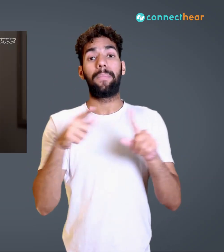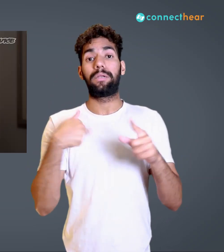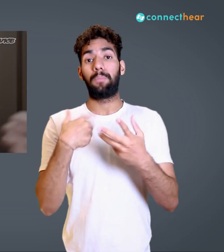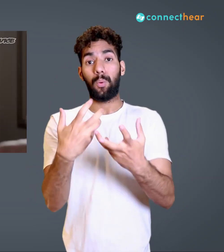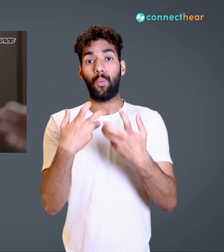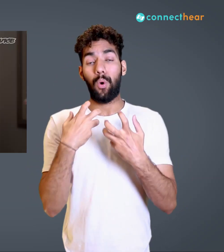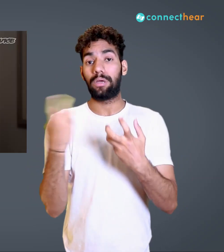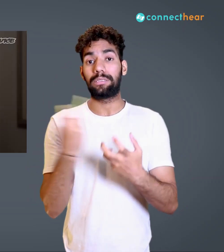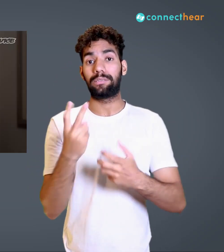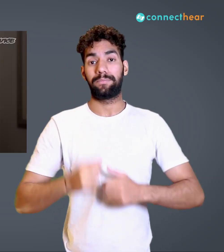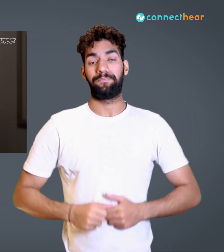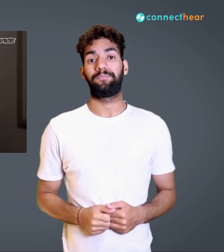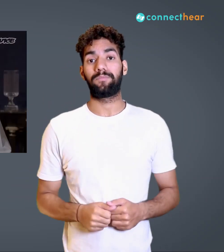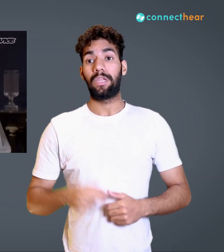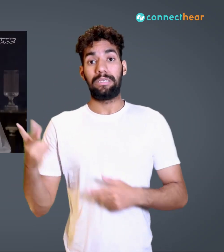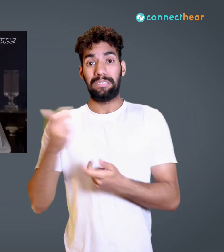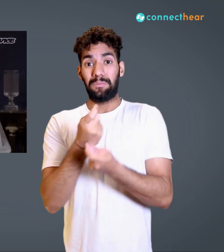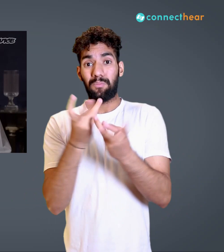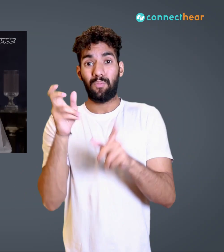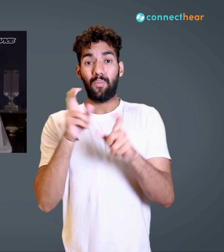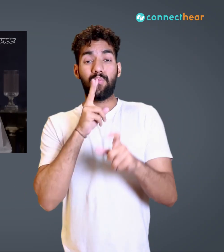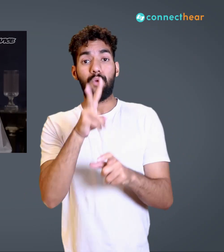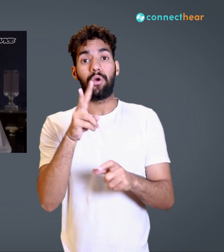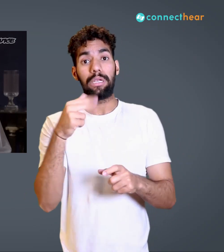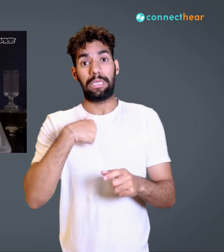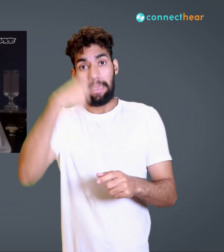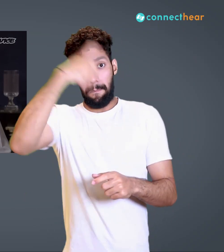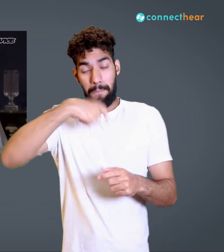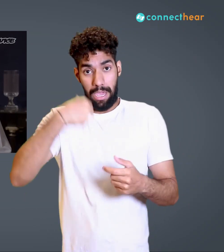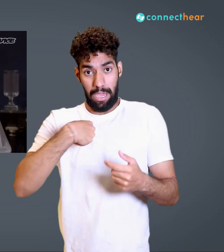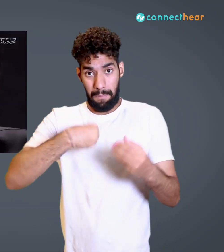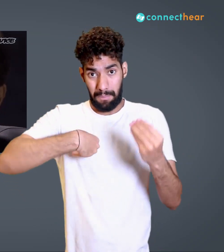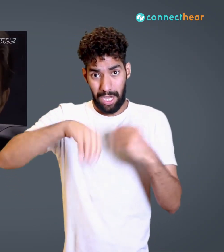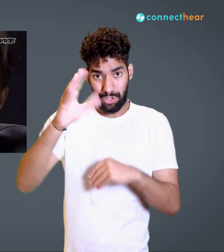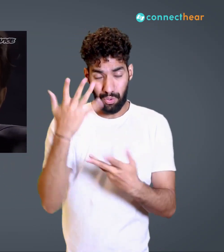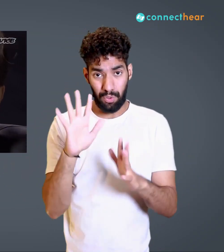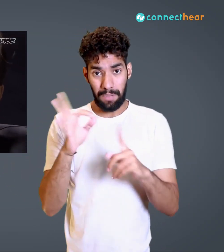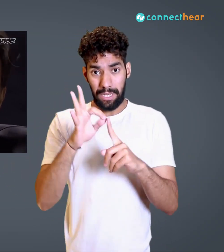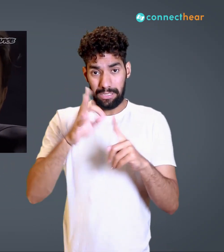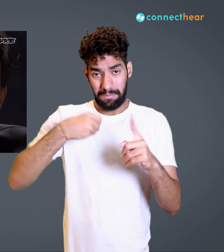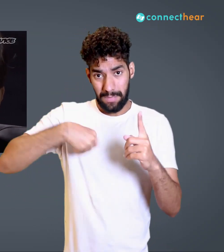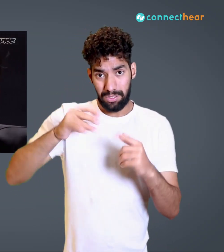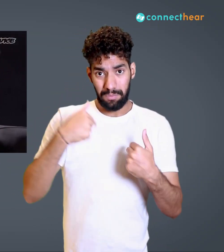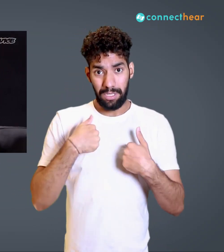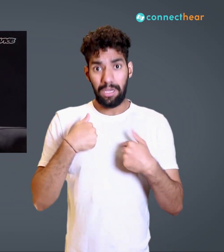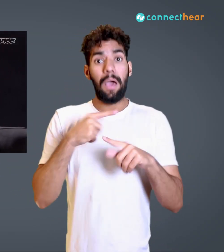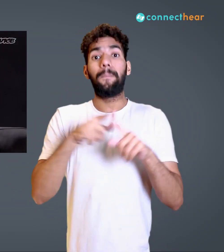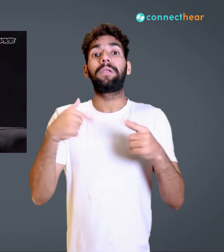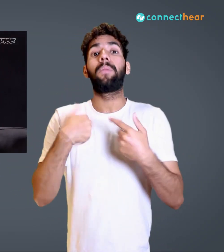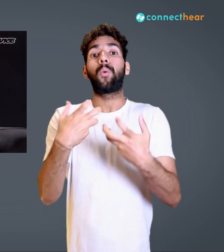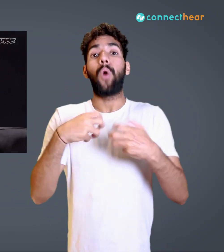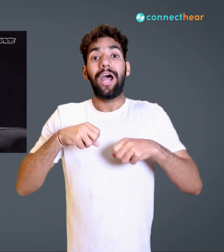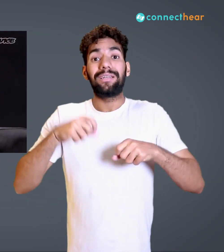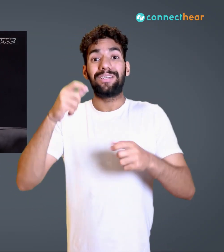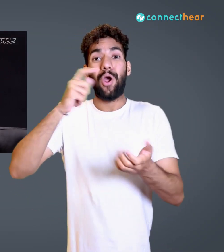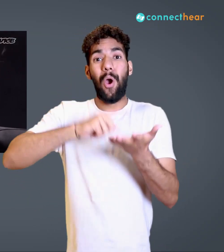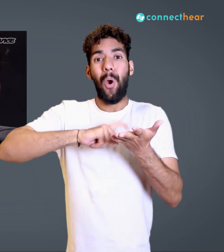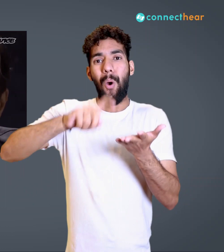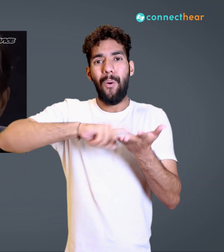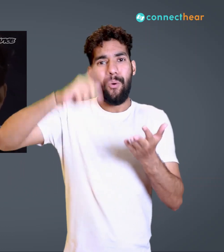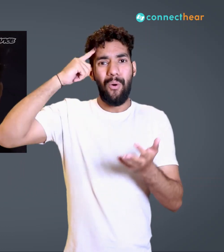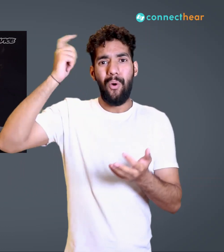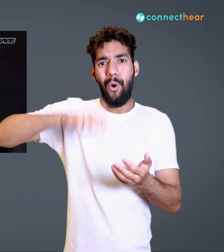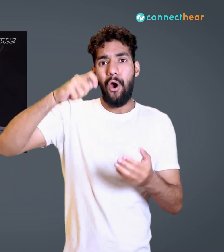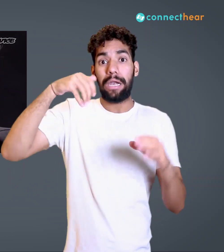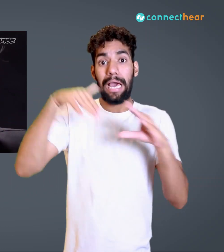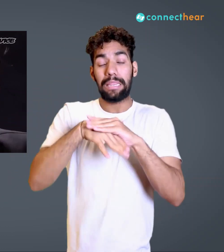public gifts in Pakistan, they are saying that I sold one of the gifts. So I want a public hearing about this. I